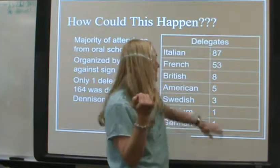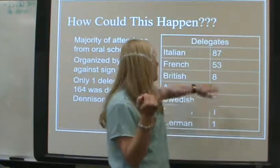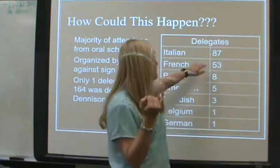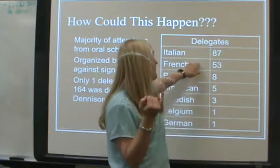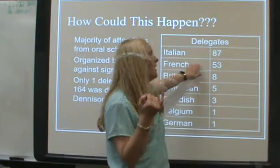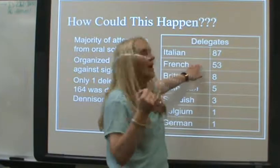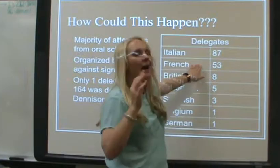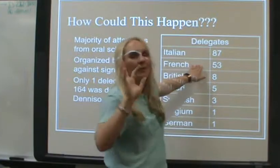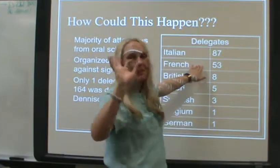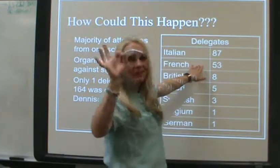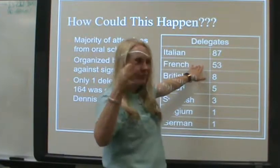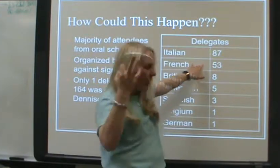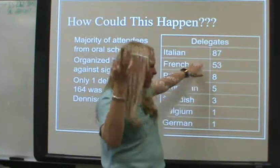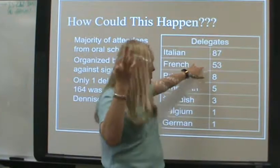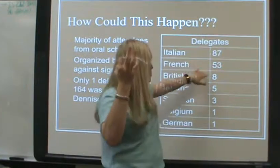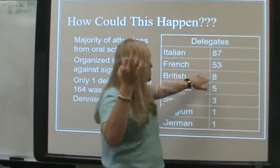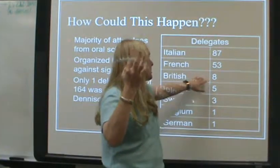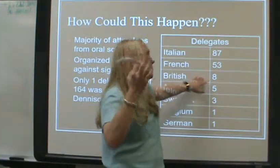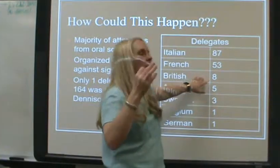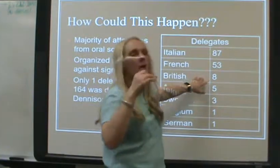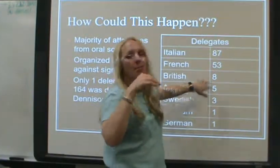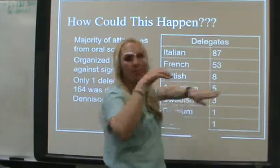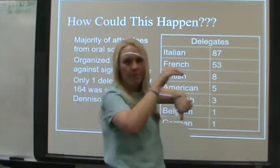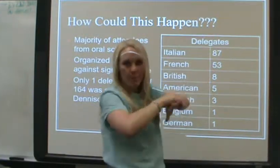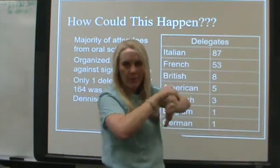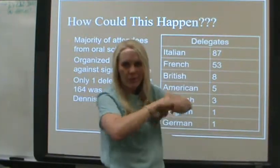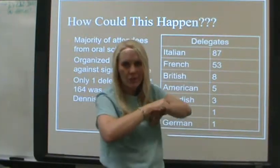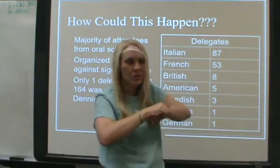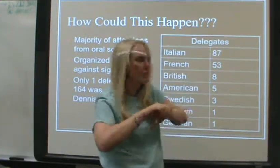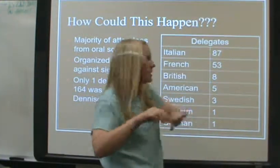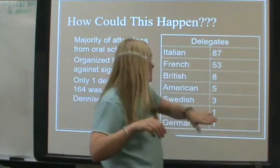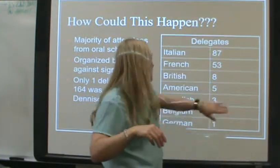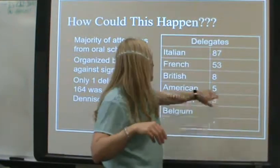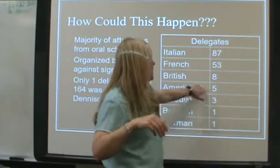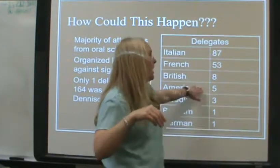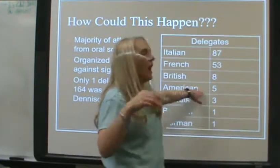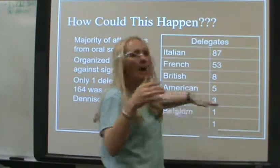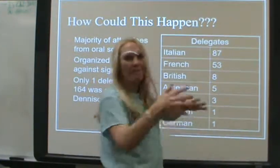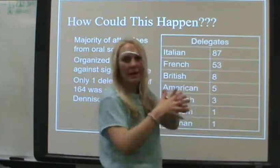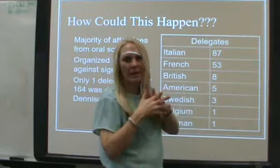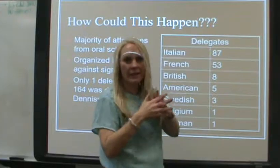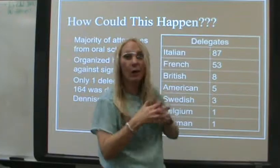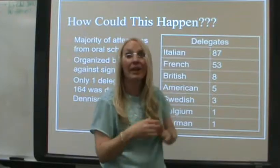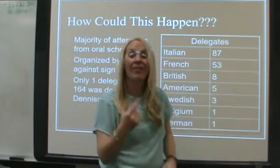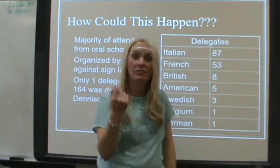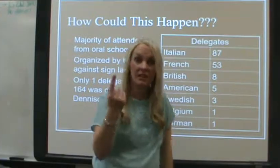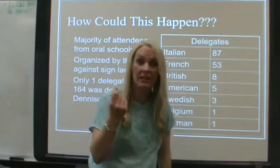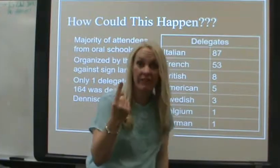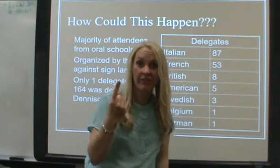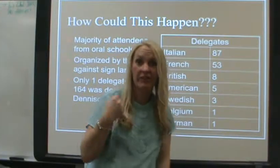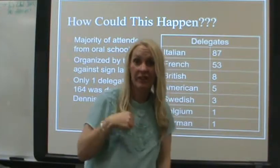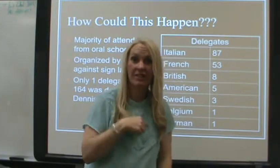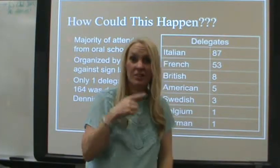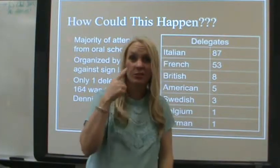right? And then we have French, British, American. Oh yeah, there's 11 of us who